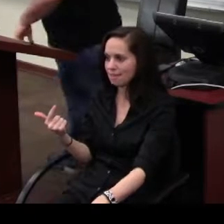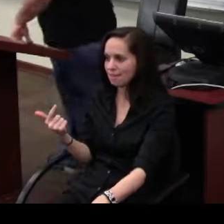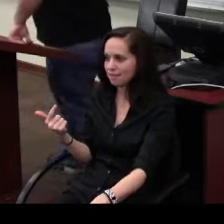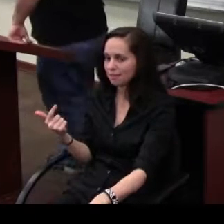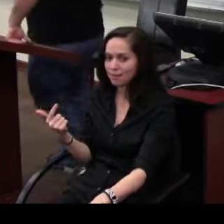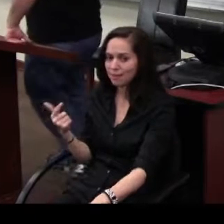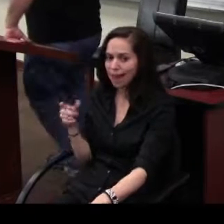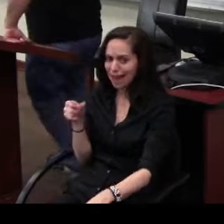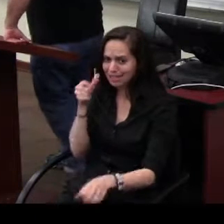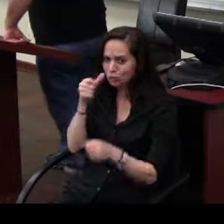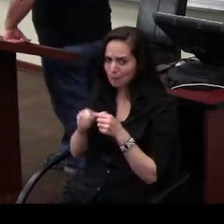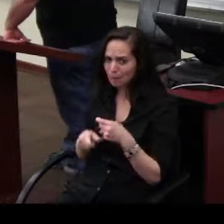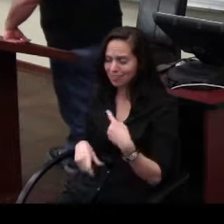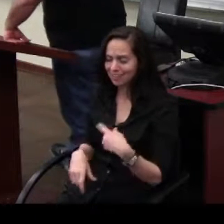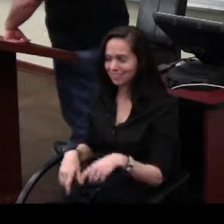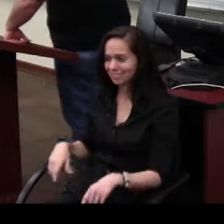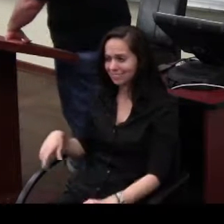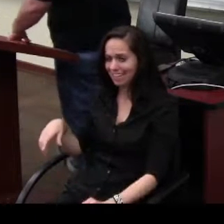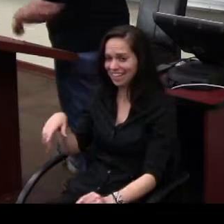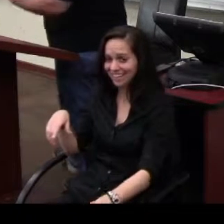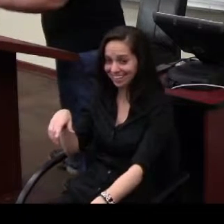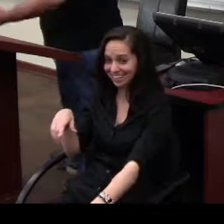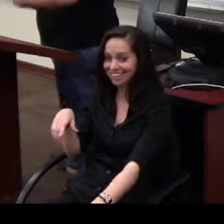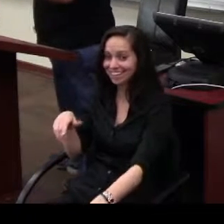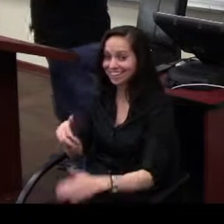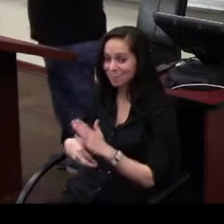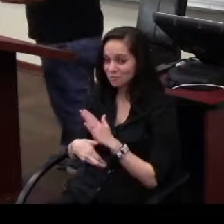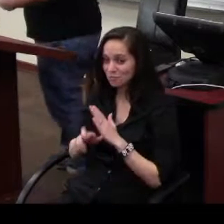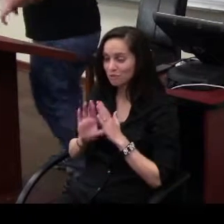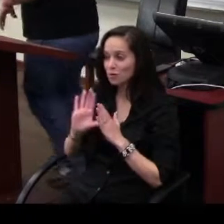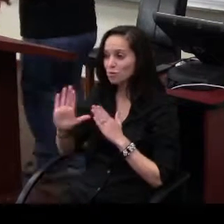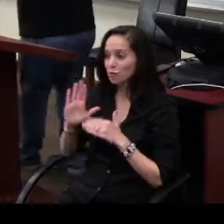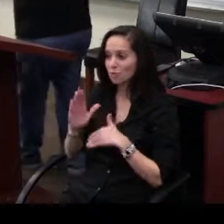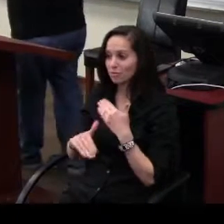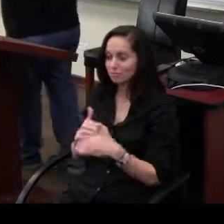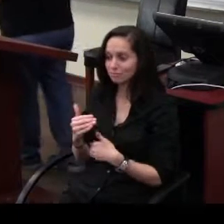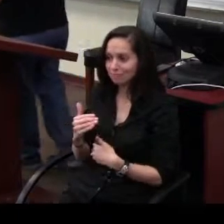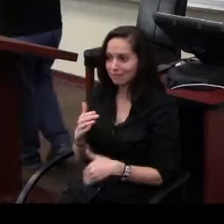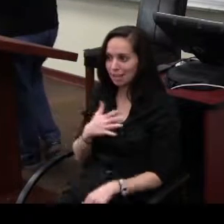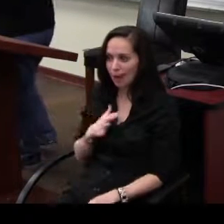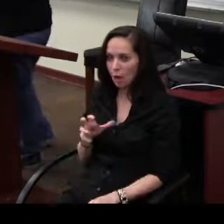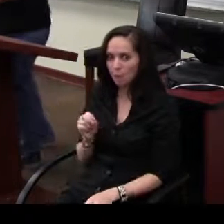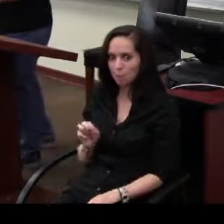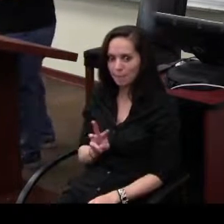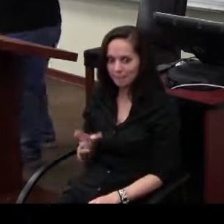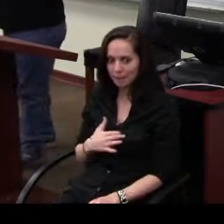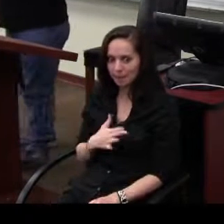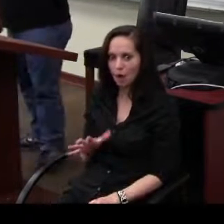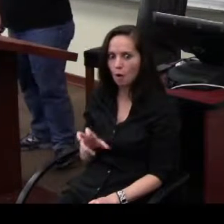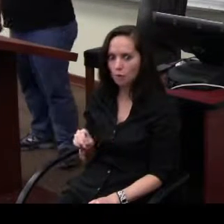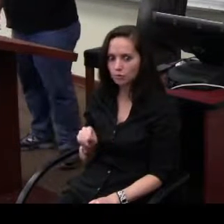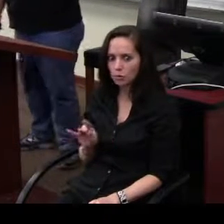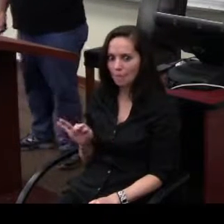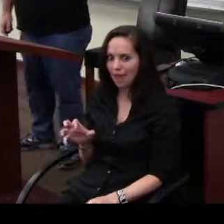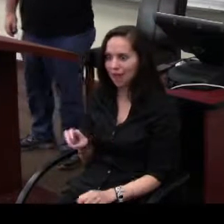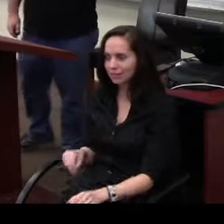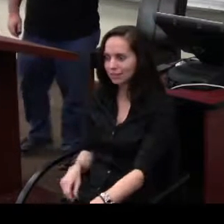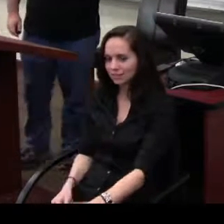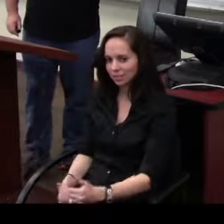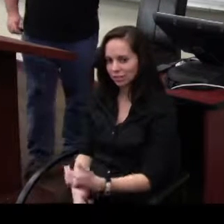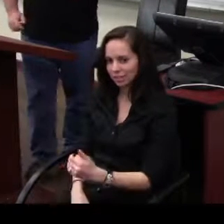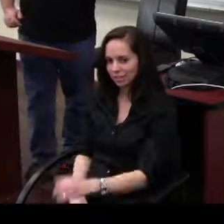Okay. The other thing is, like I said, review your procedures for funds transfers. Talk to people, make sure your leadership's involved and